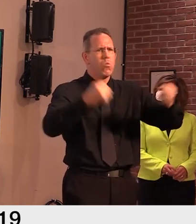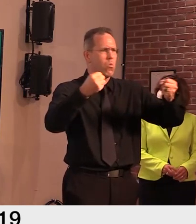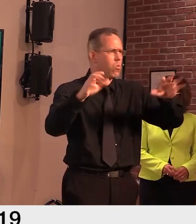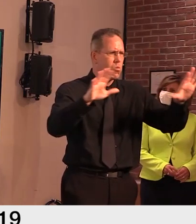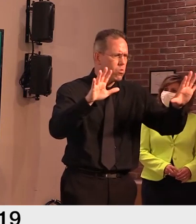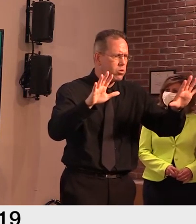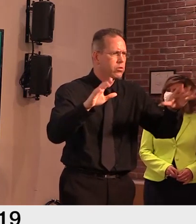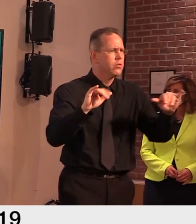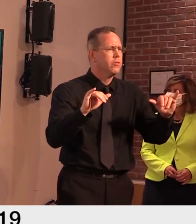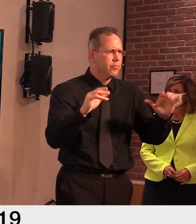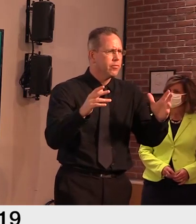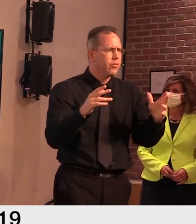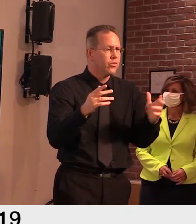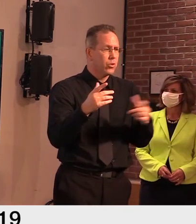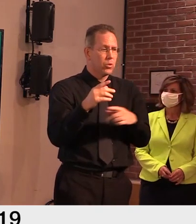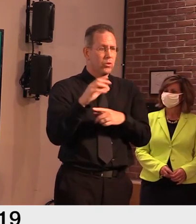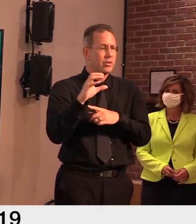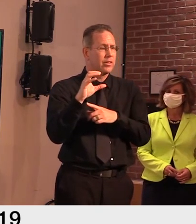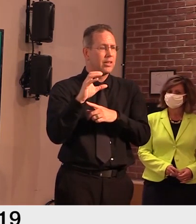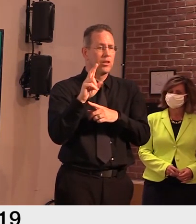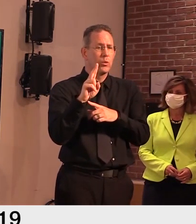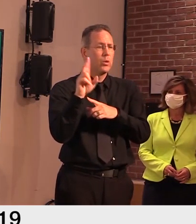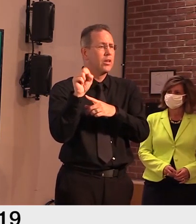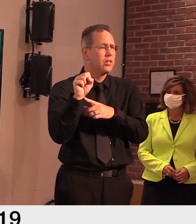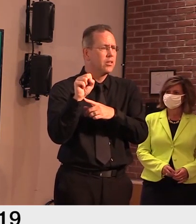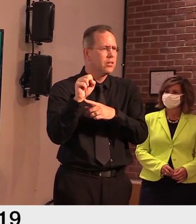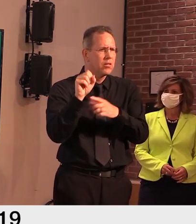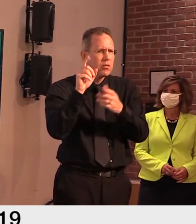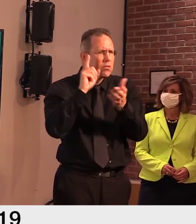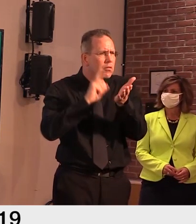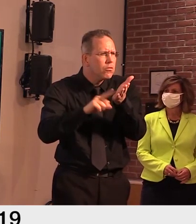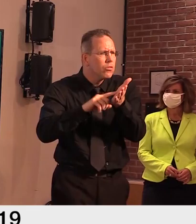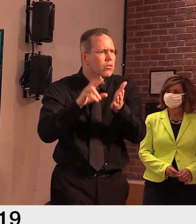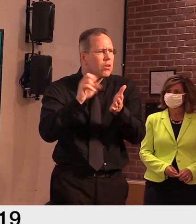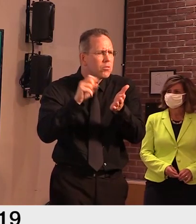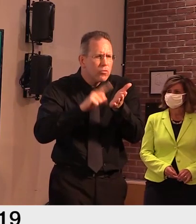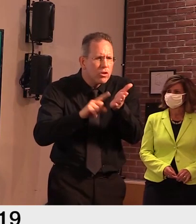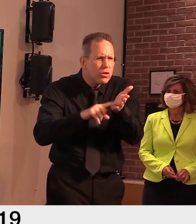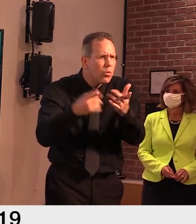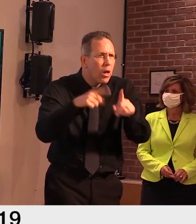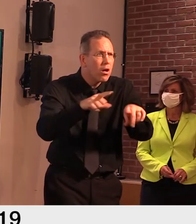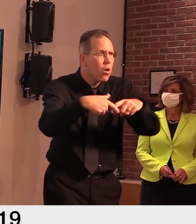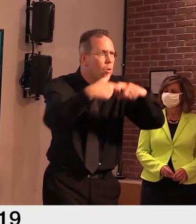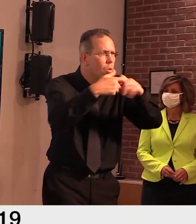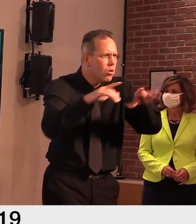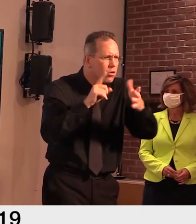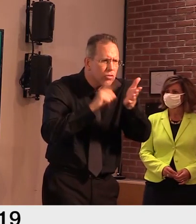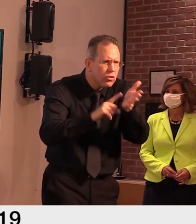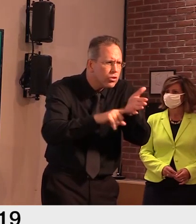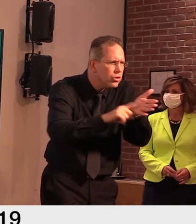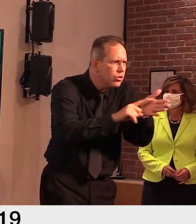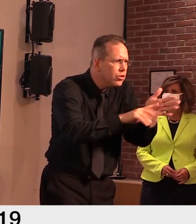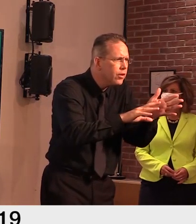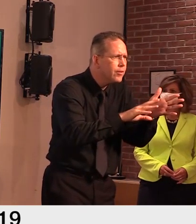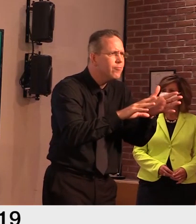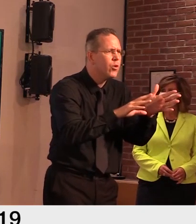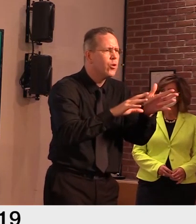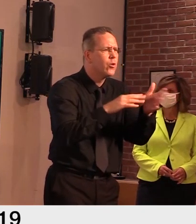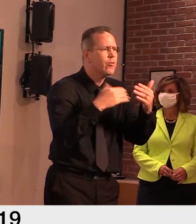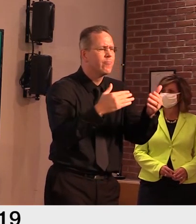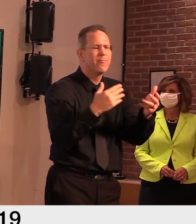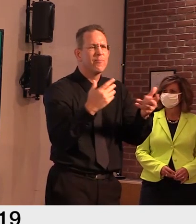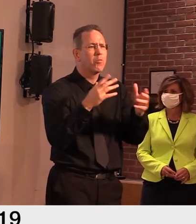the COVID-19 pandemic had a lot, we really shut down our prisons and we had to